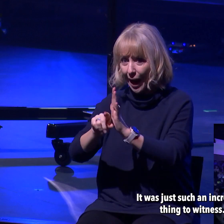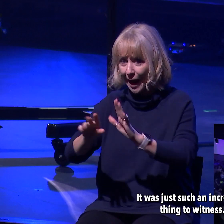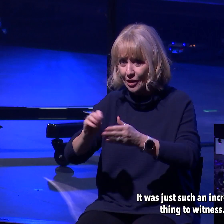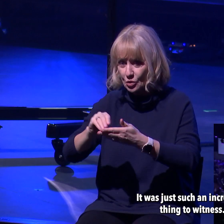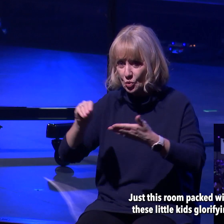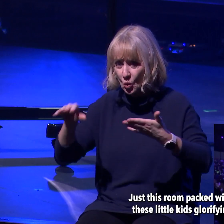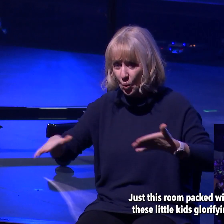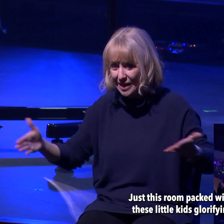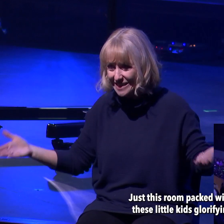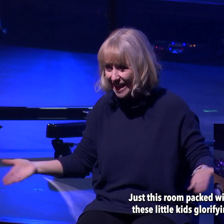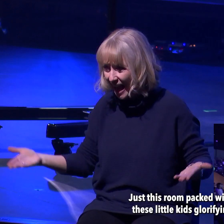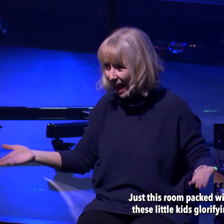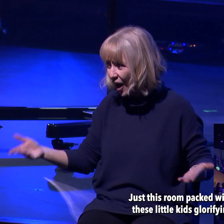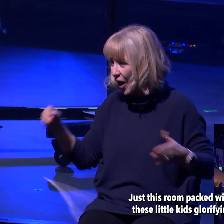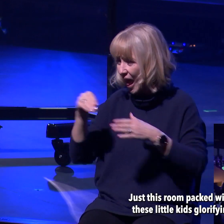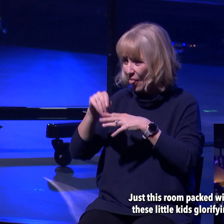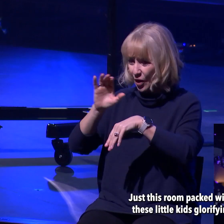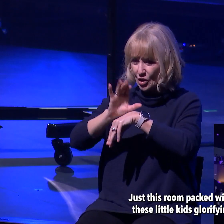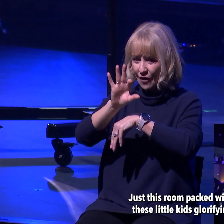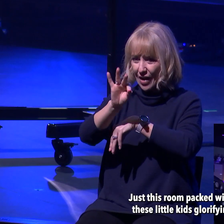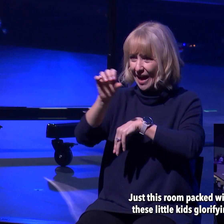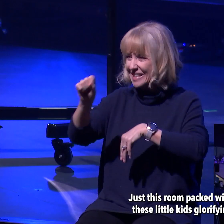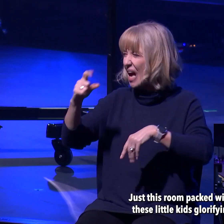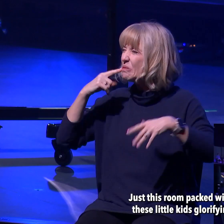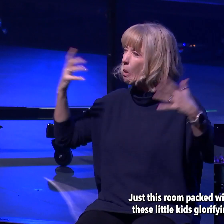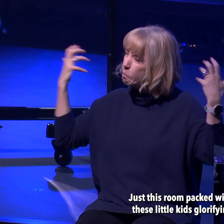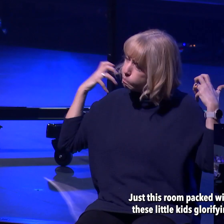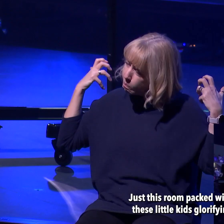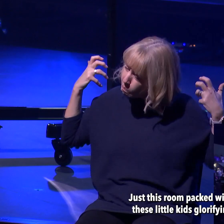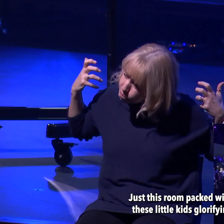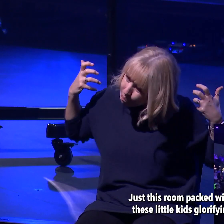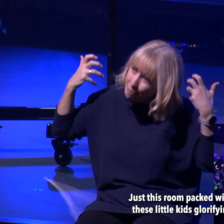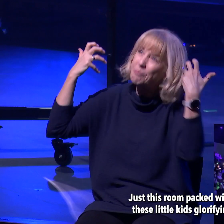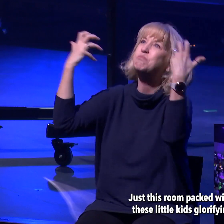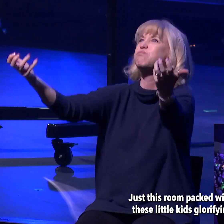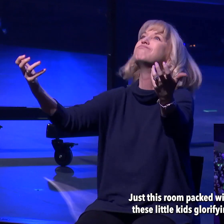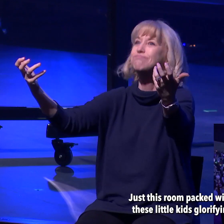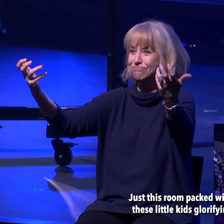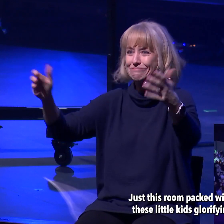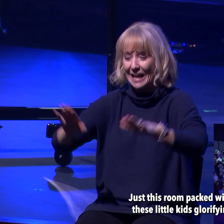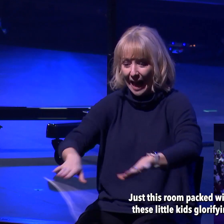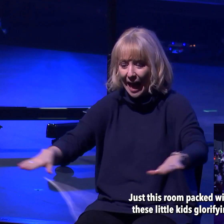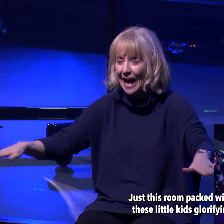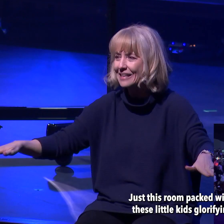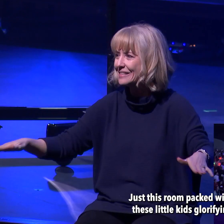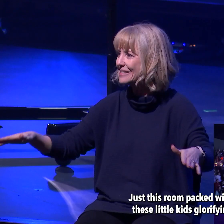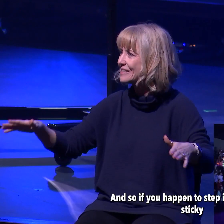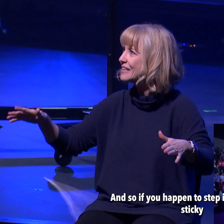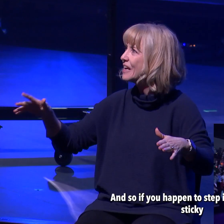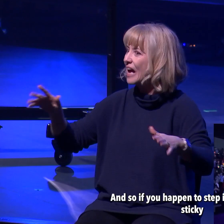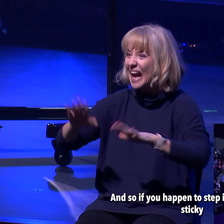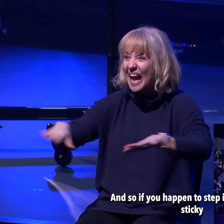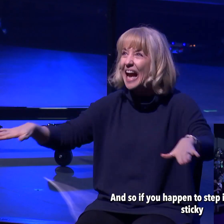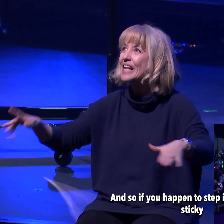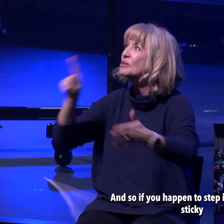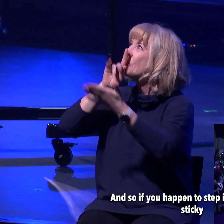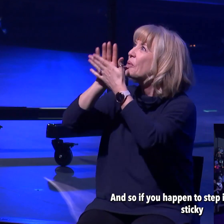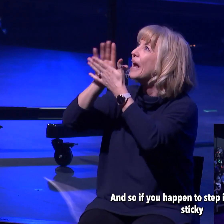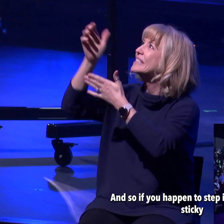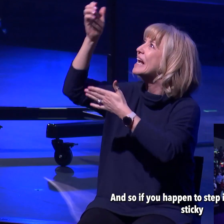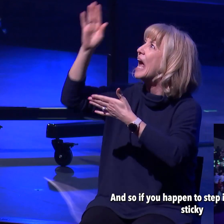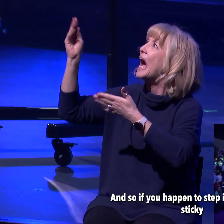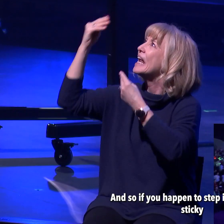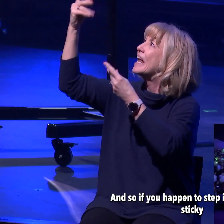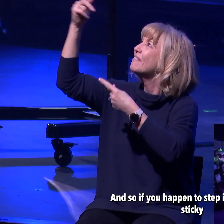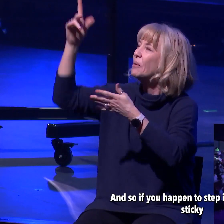to witness. Just this room packed with these little kids glorifying God. And so